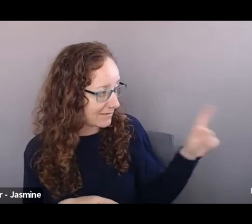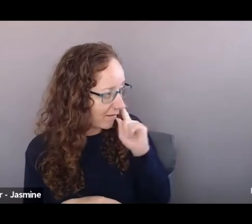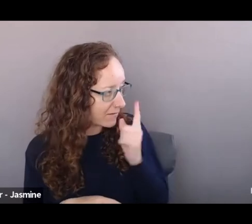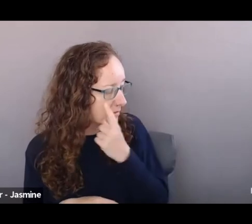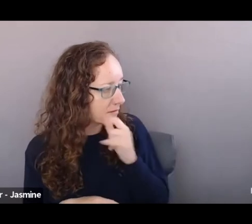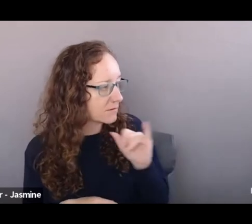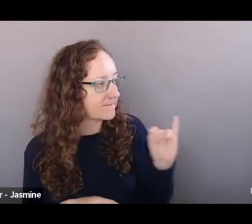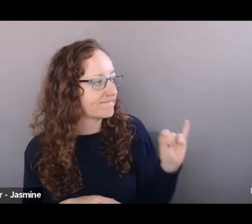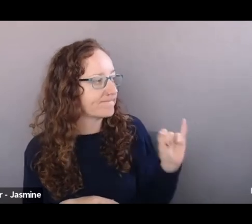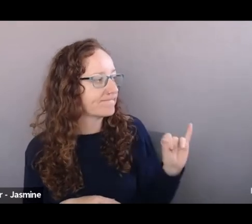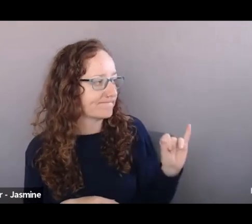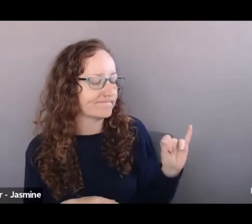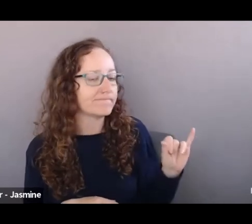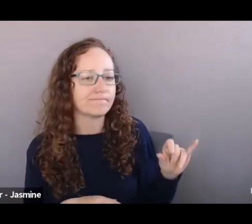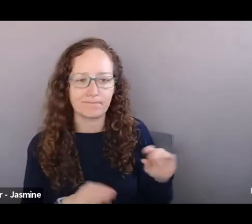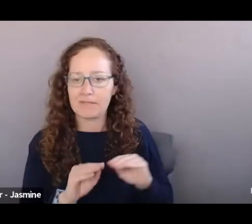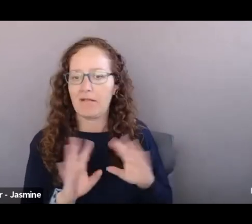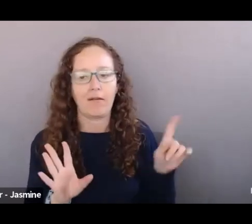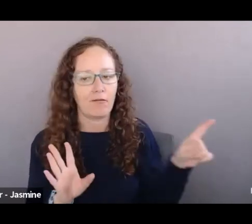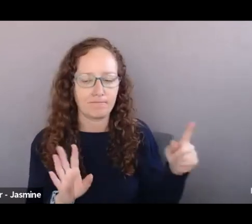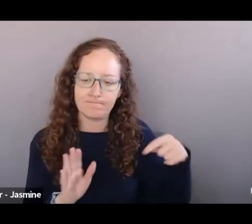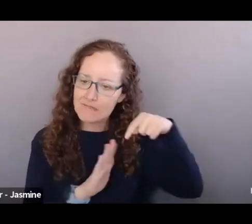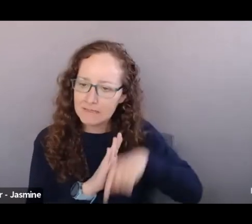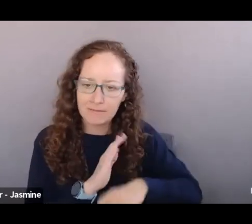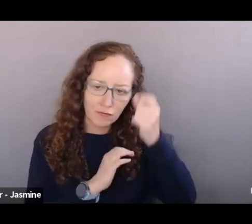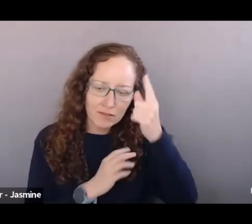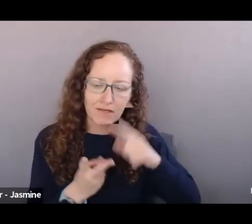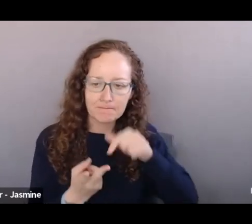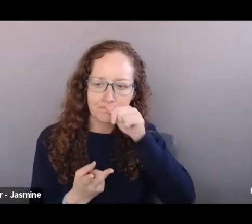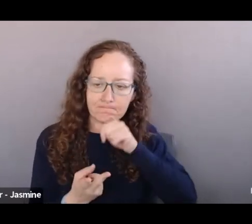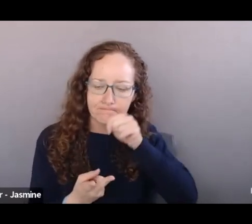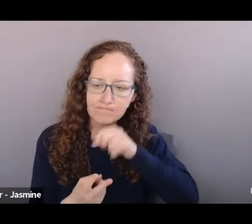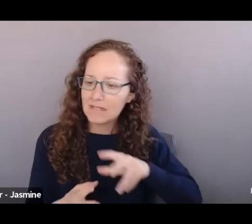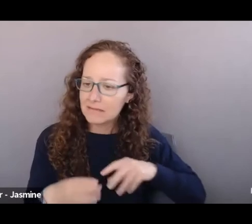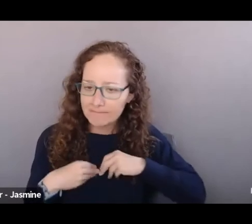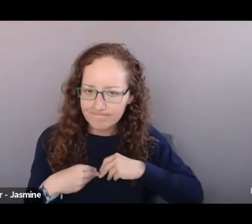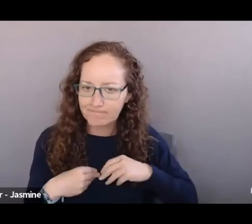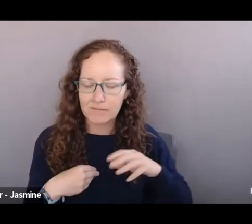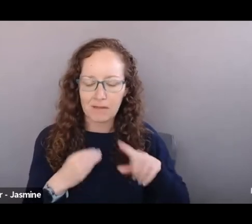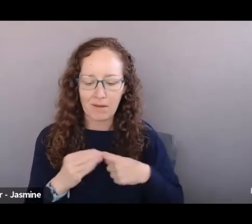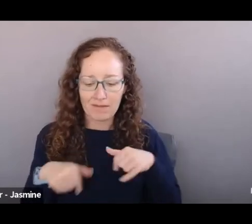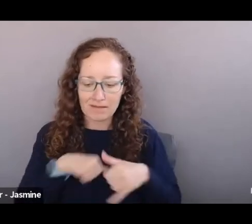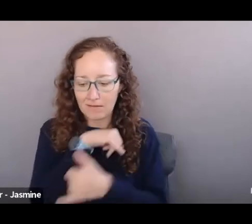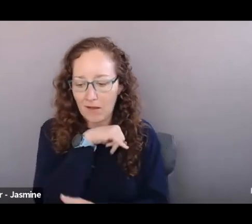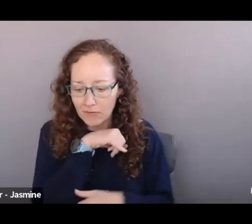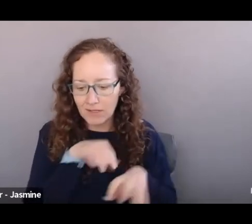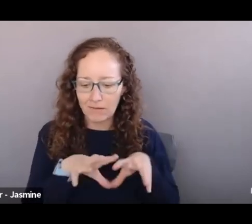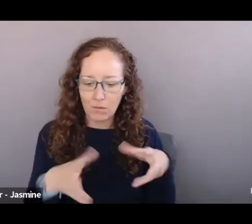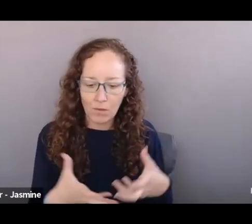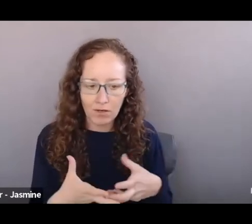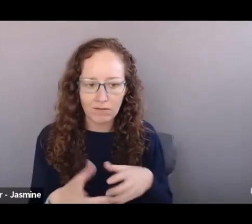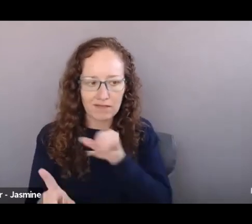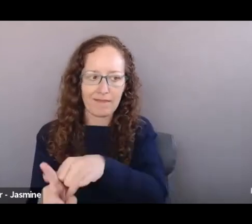eyes that had a deeper understanding and tolerance that our country, our world, that woman were